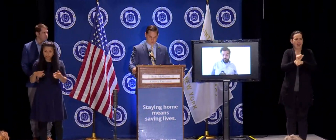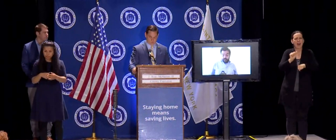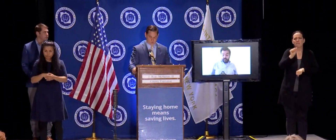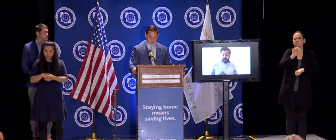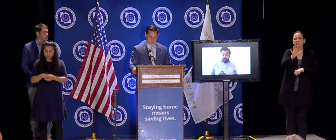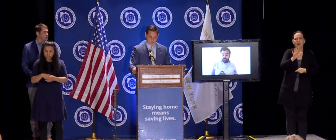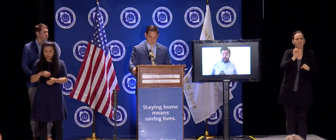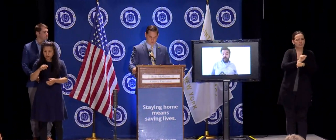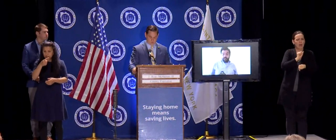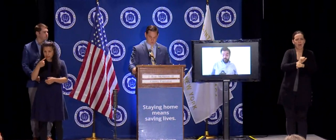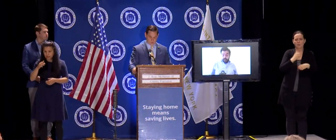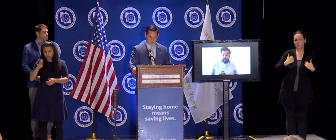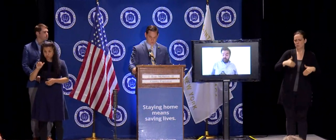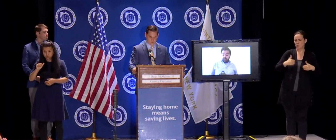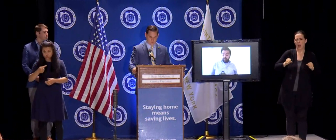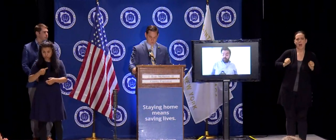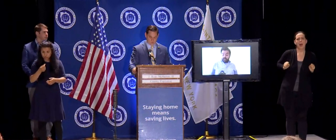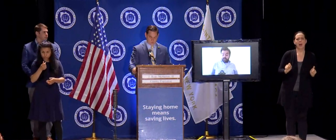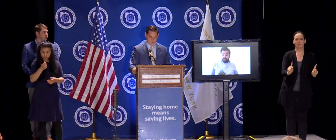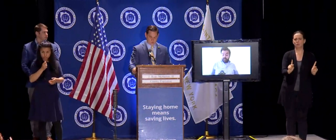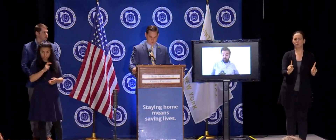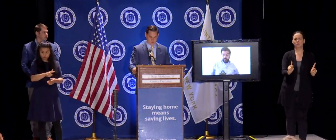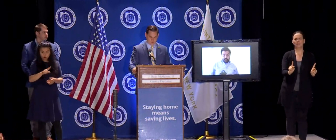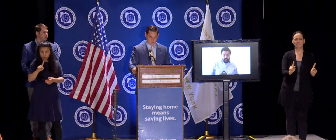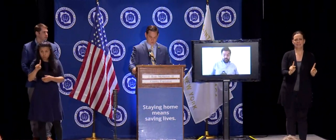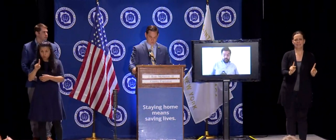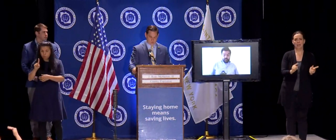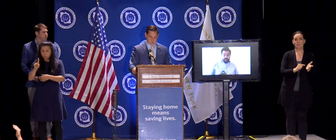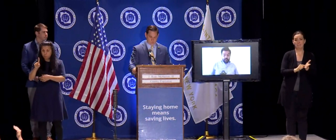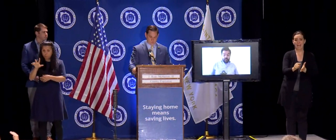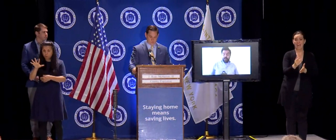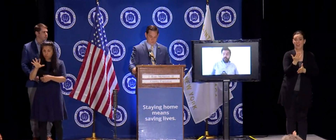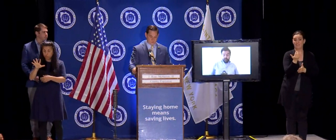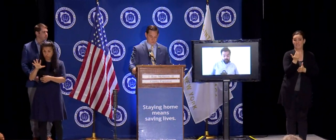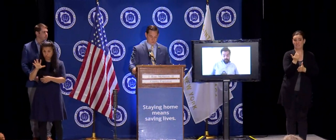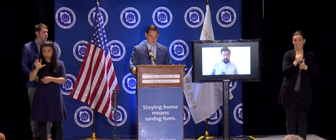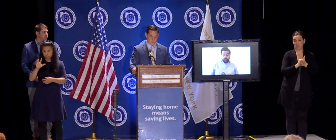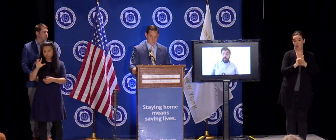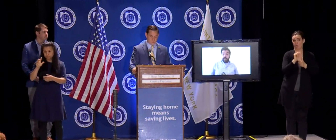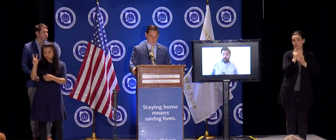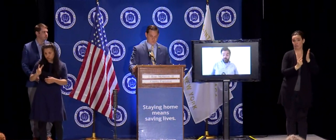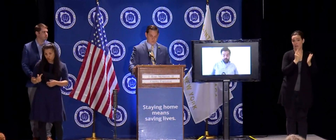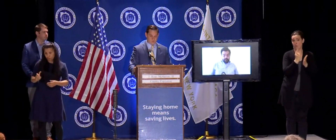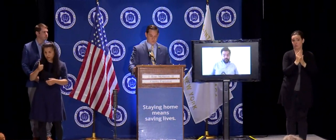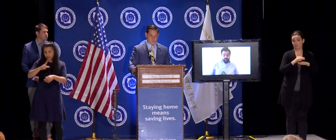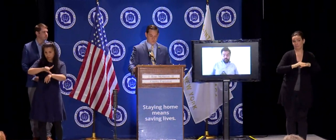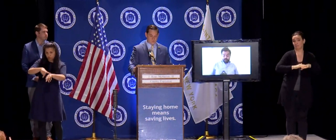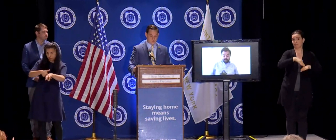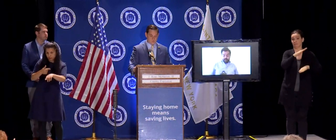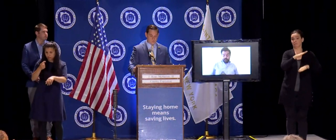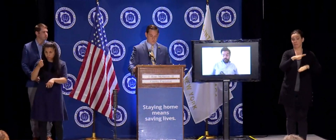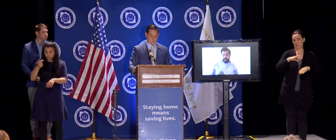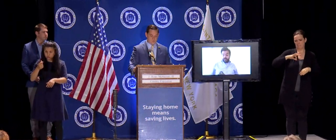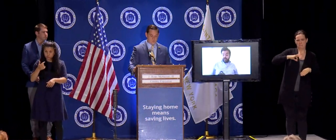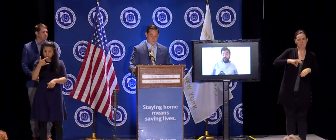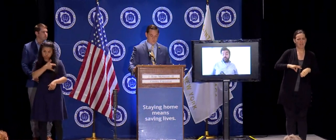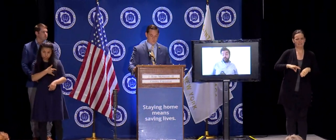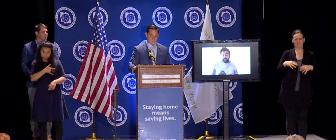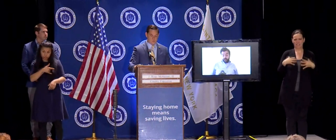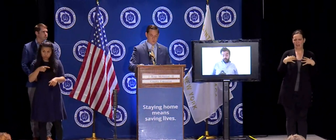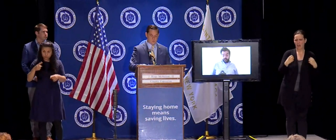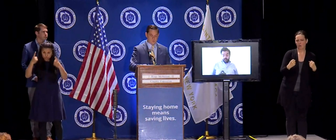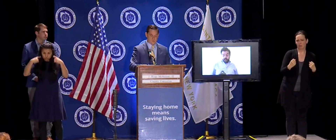pay of $15 and up and comprehensive benefits that start on day one, including health, vision, and